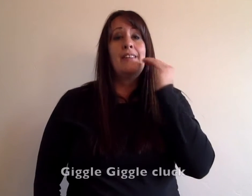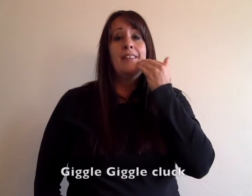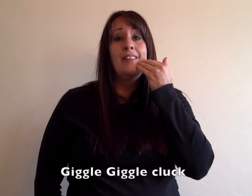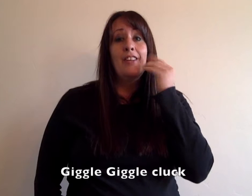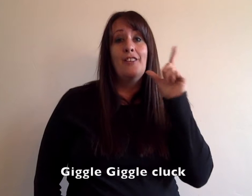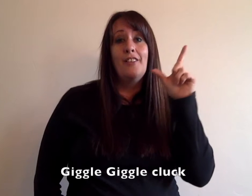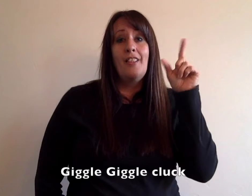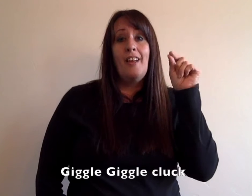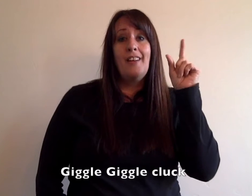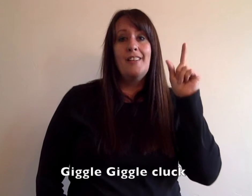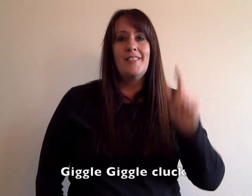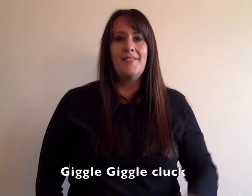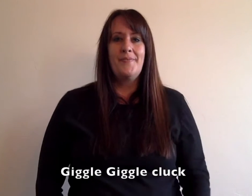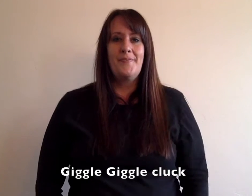Giggle Giggle Cluck